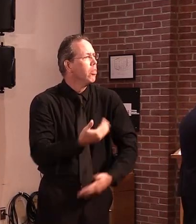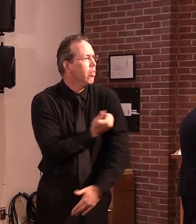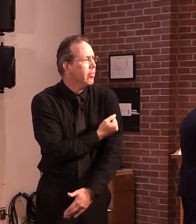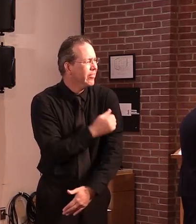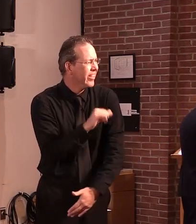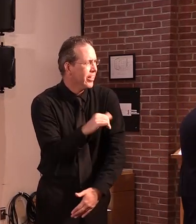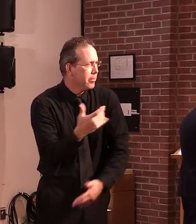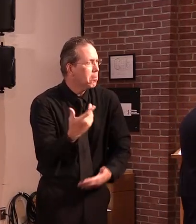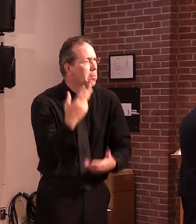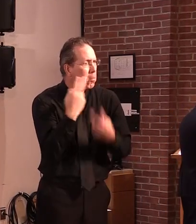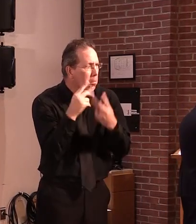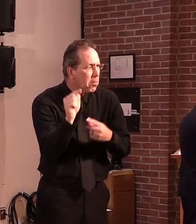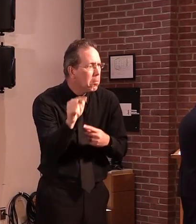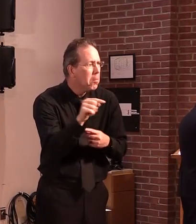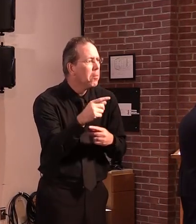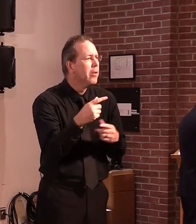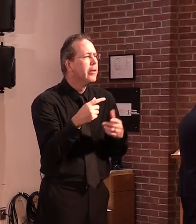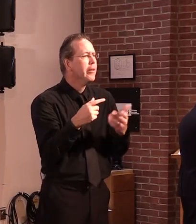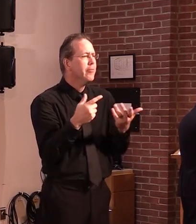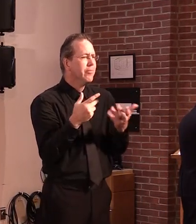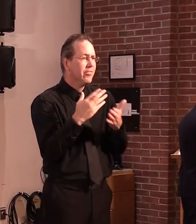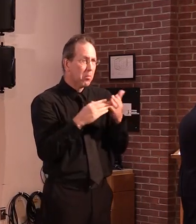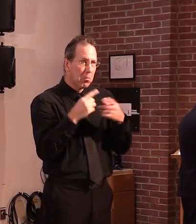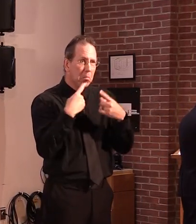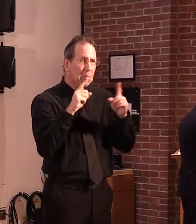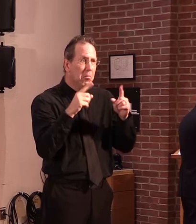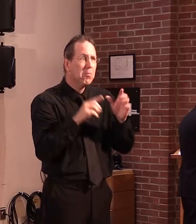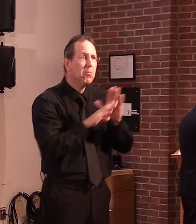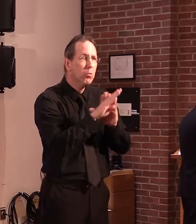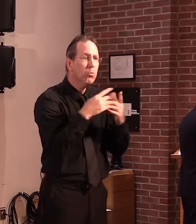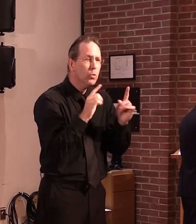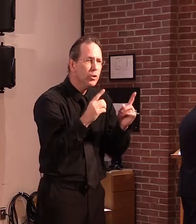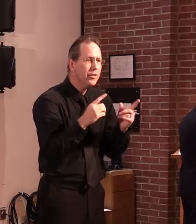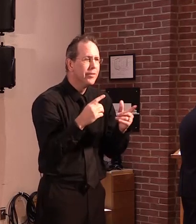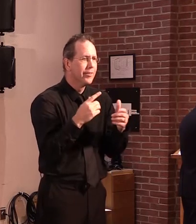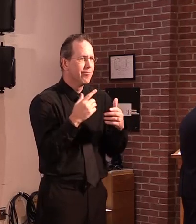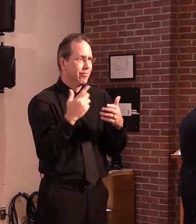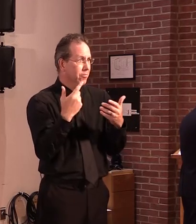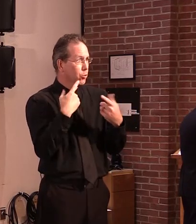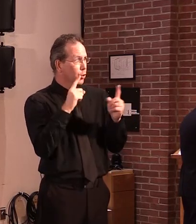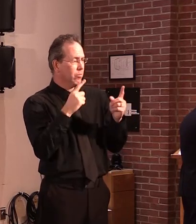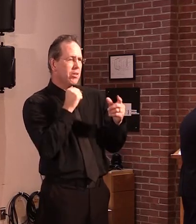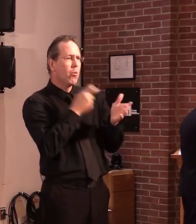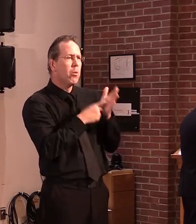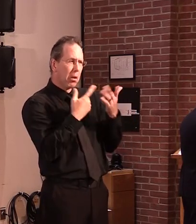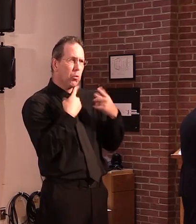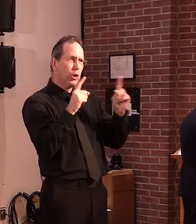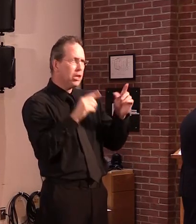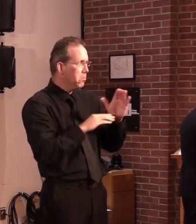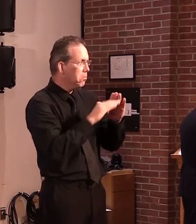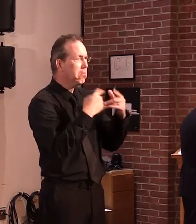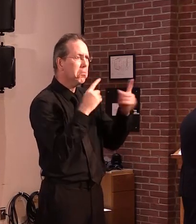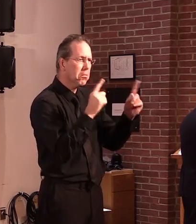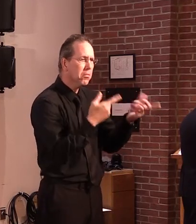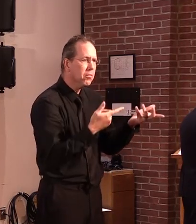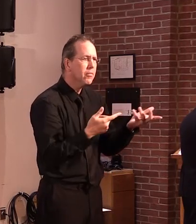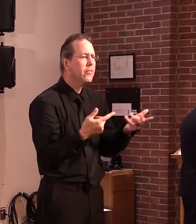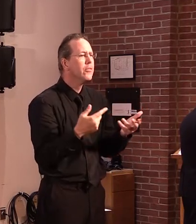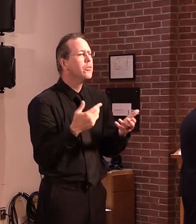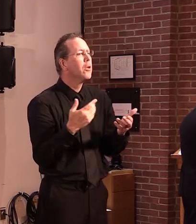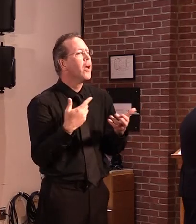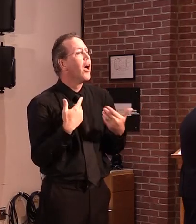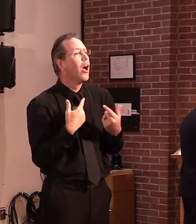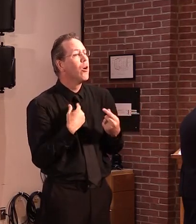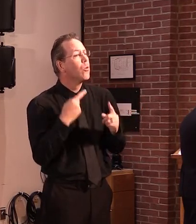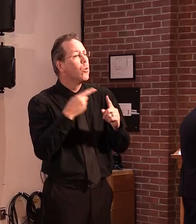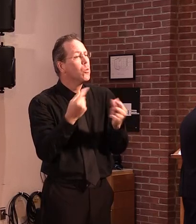it won't be our prime strategy to encourage the population to receive a